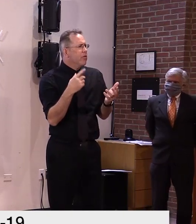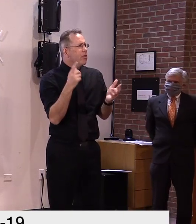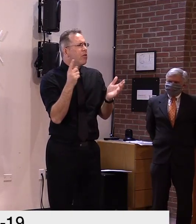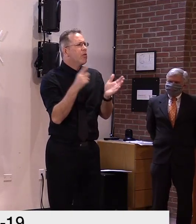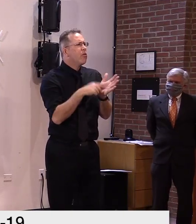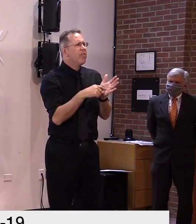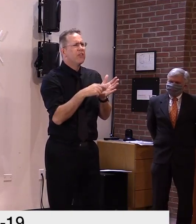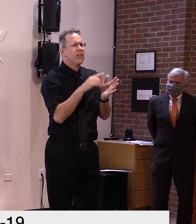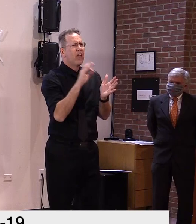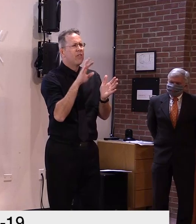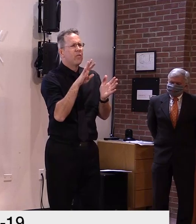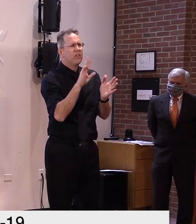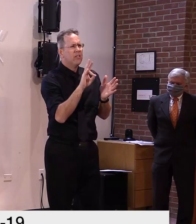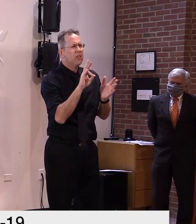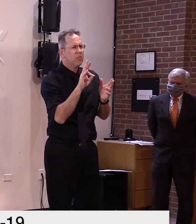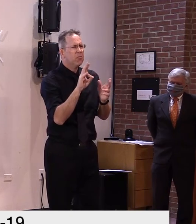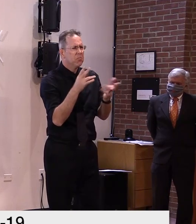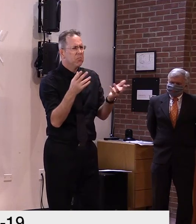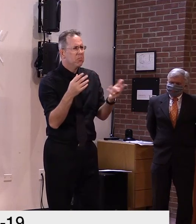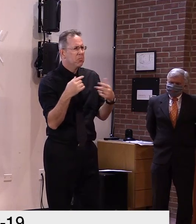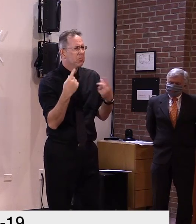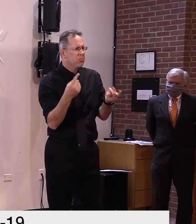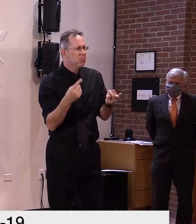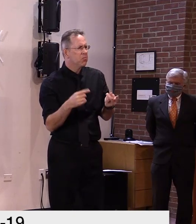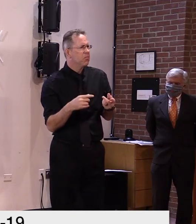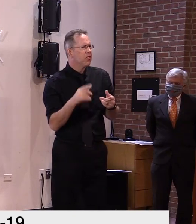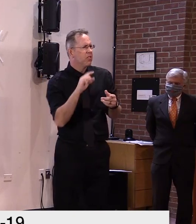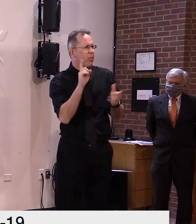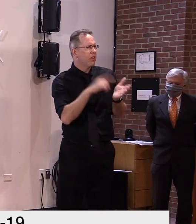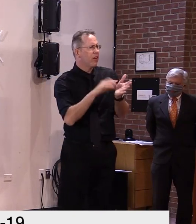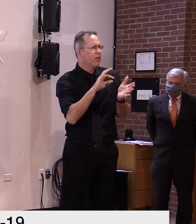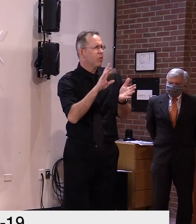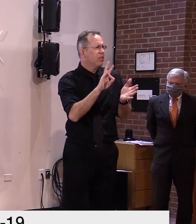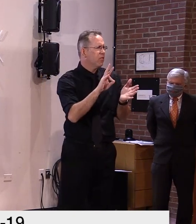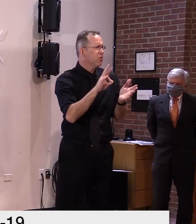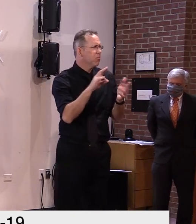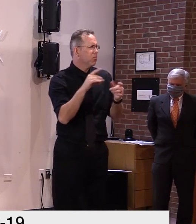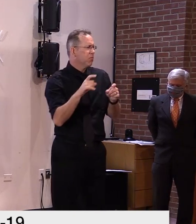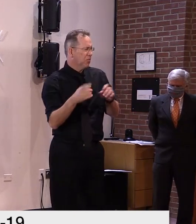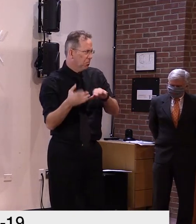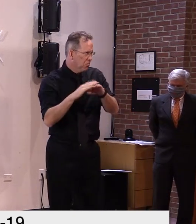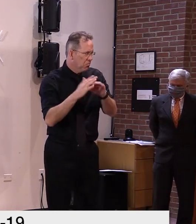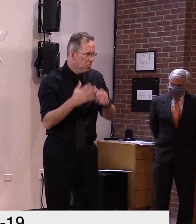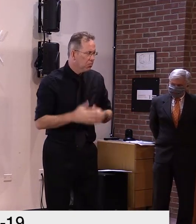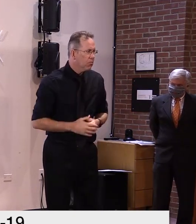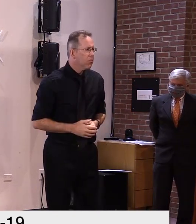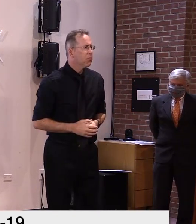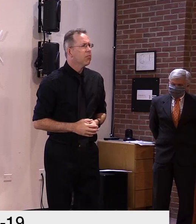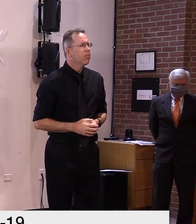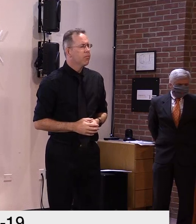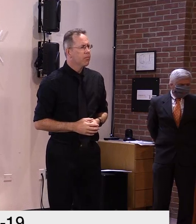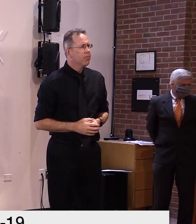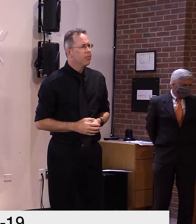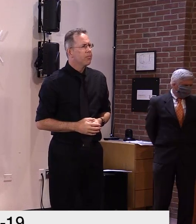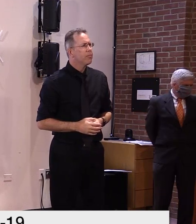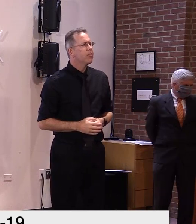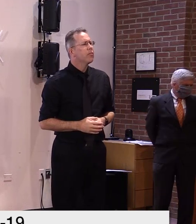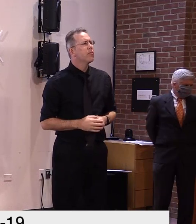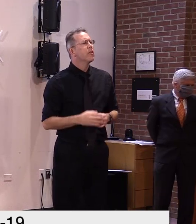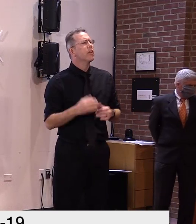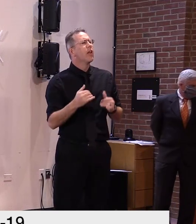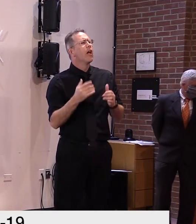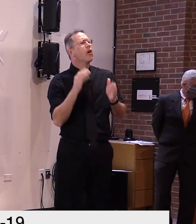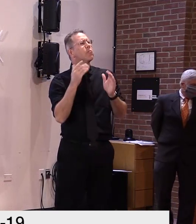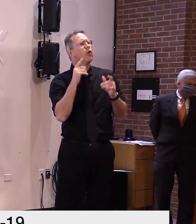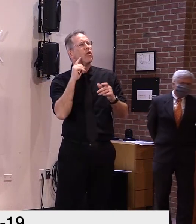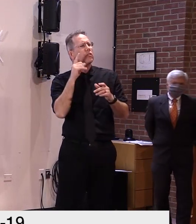So across the travel region, you know, we're seeing cases go up. Finally, on the last slide, you'll see those places that have switched